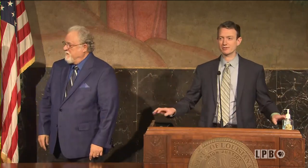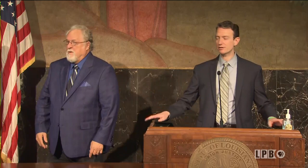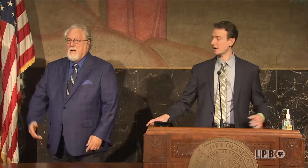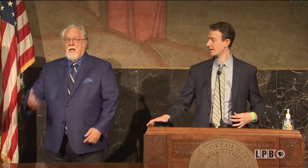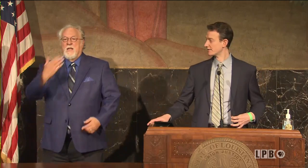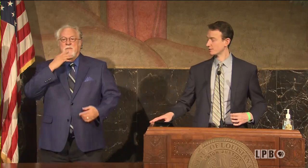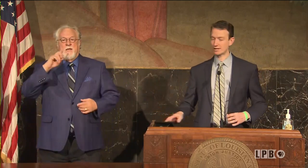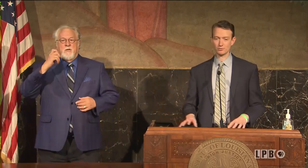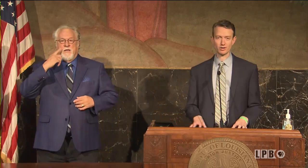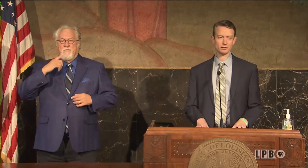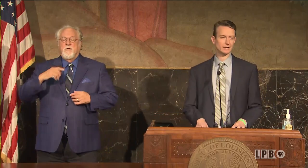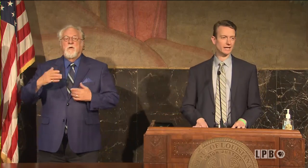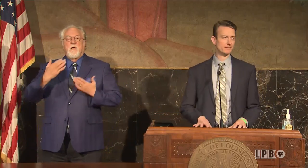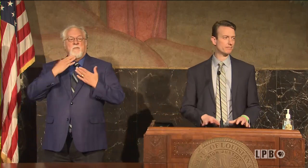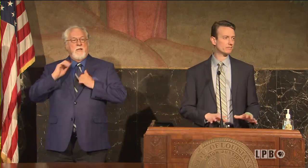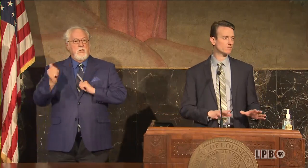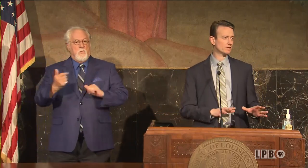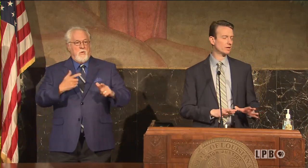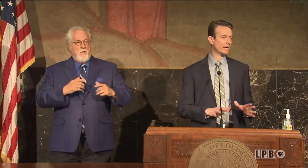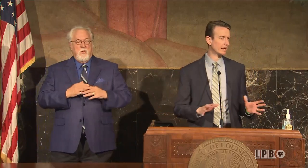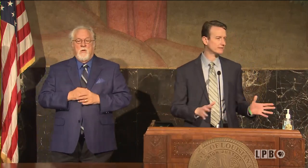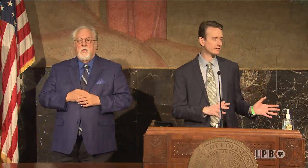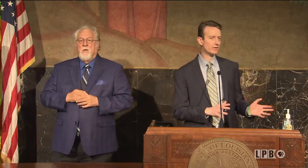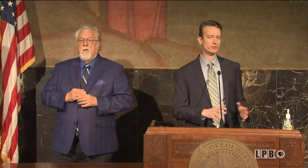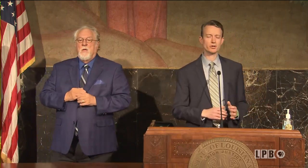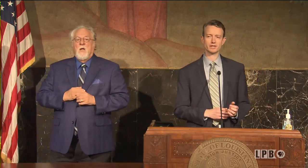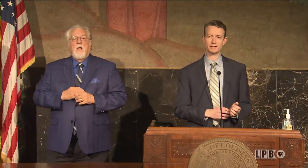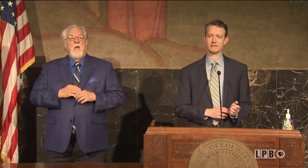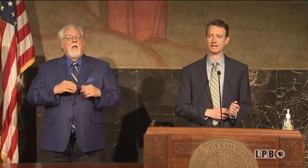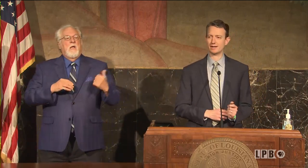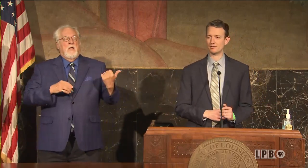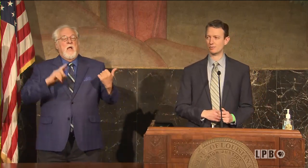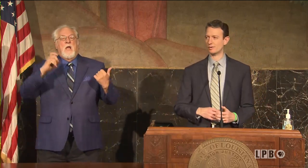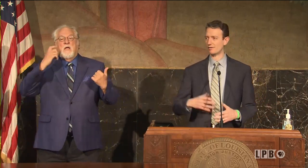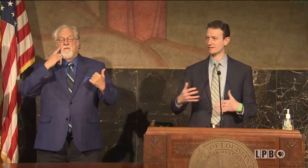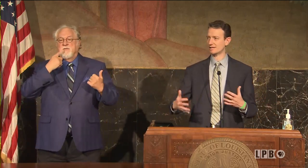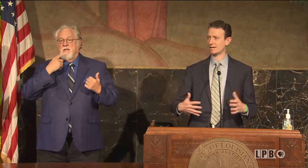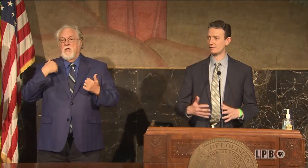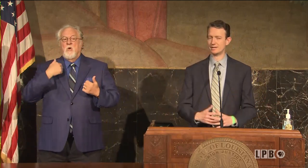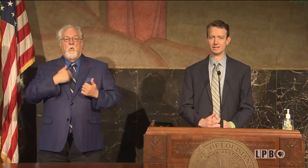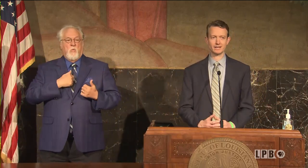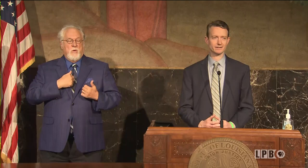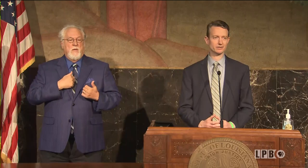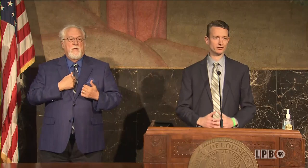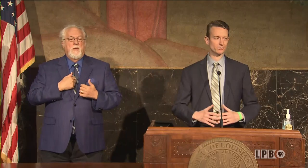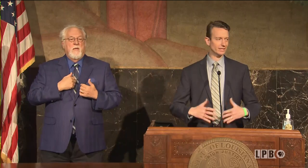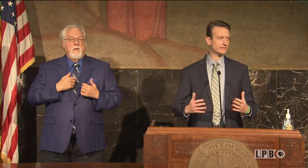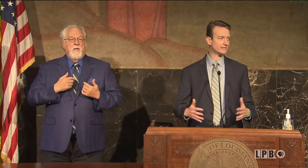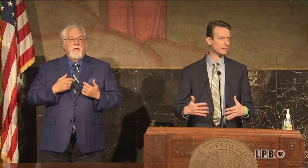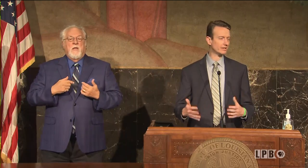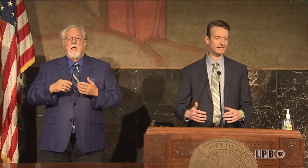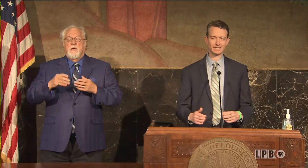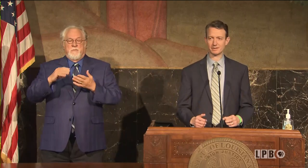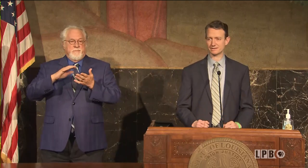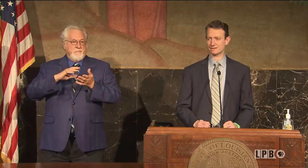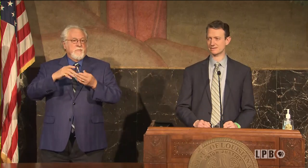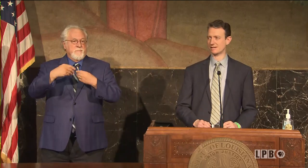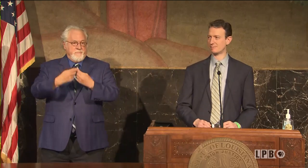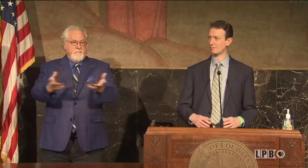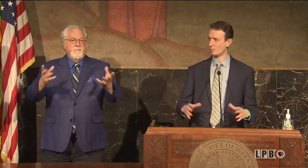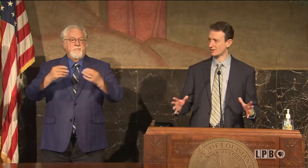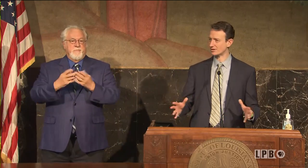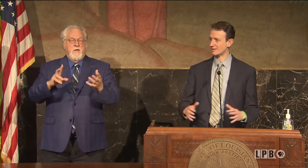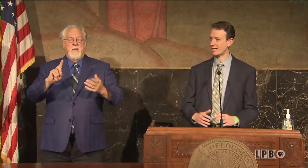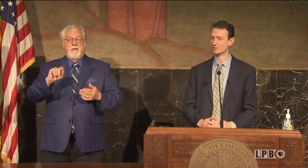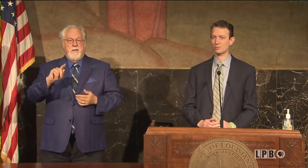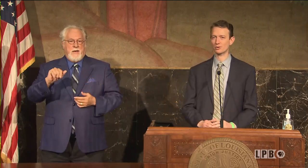Thank you, Governor. So thank you all. You know, as the governor noted, we obviously have been releasing data on a daily basis,